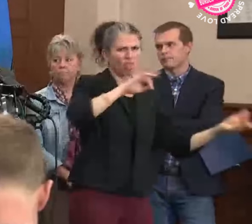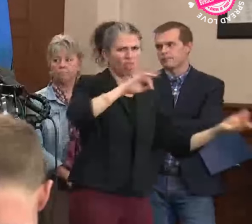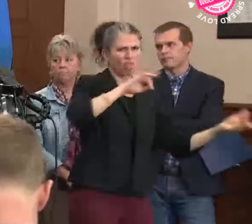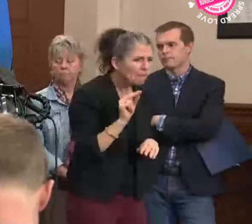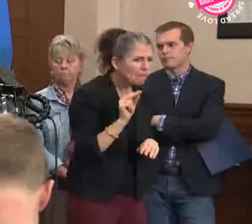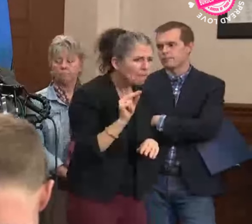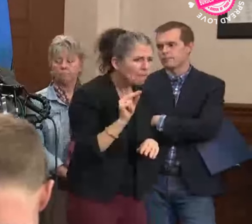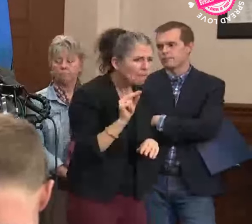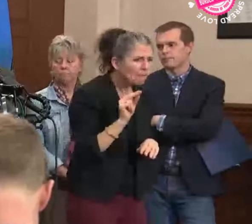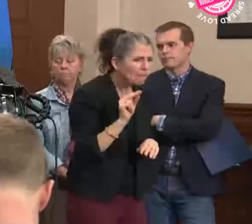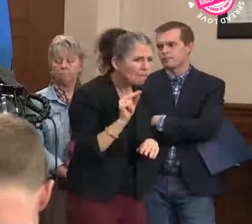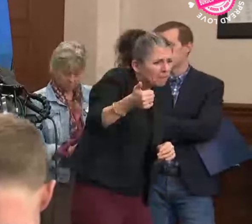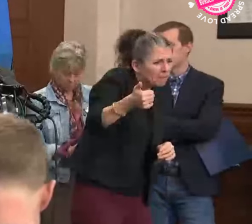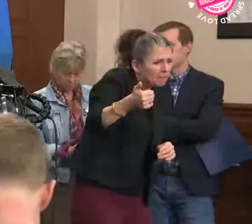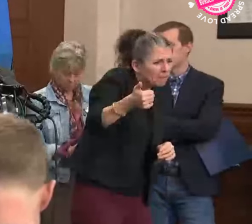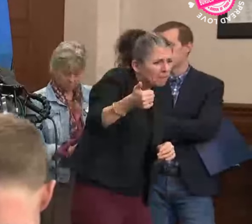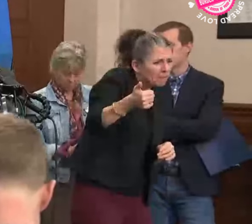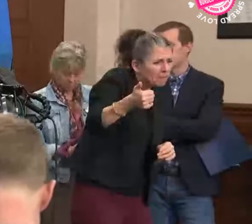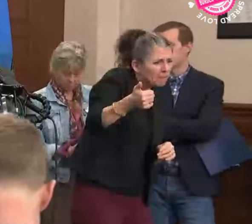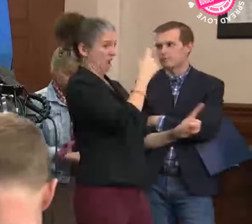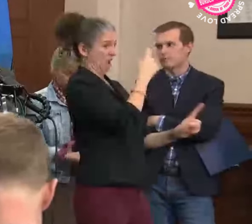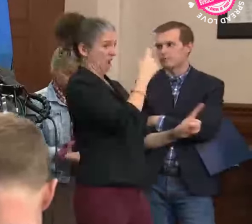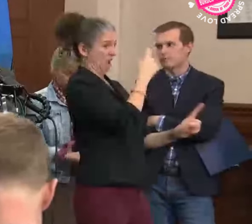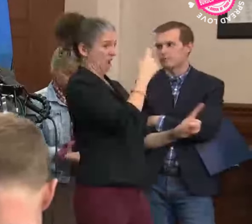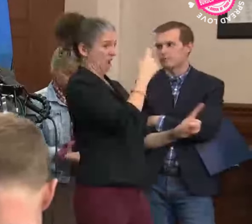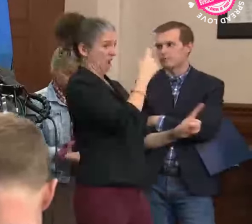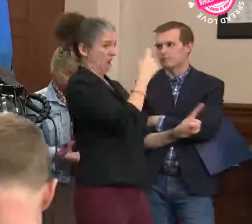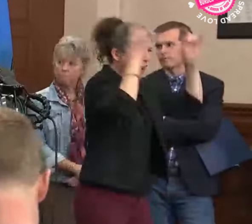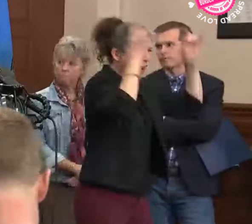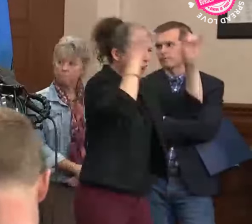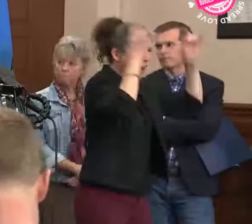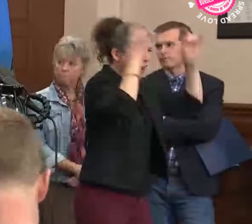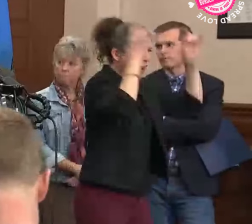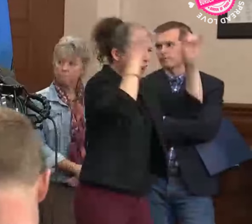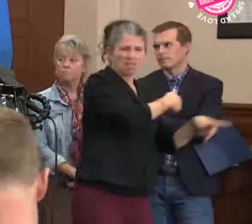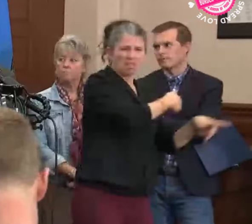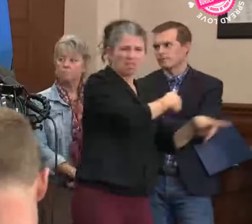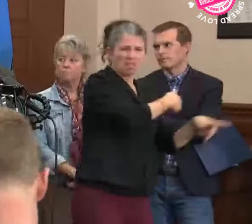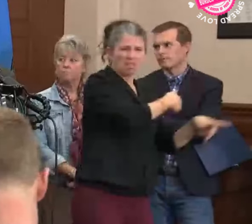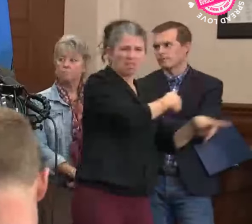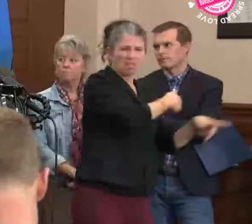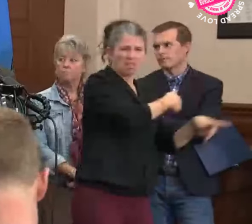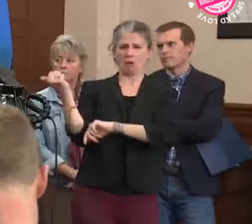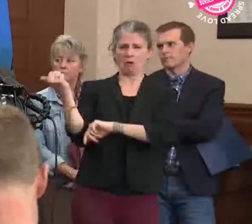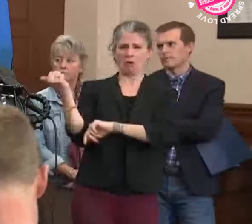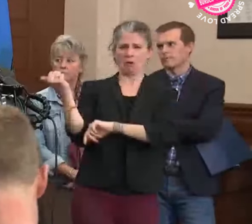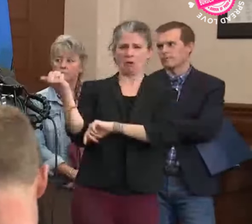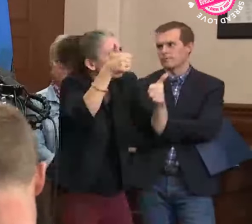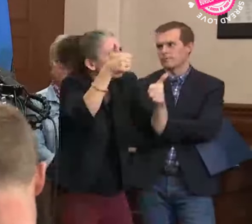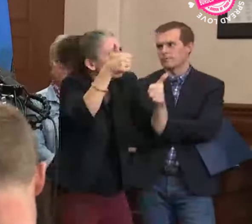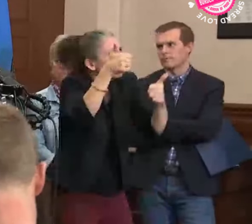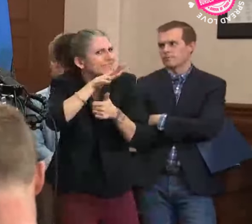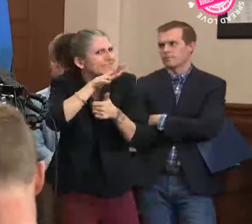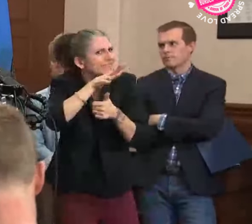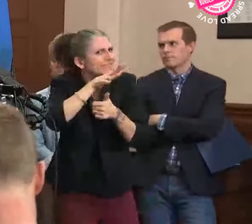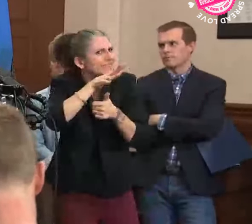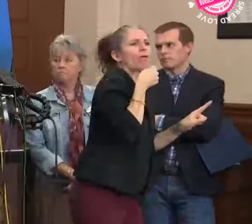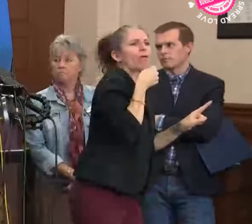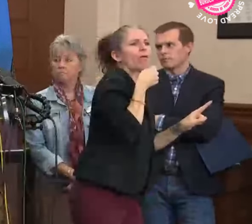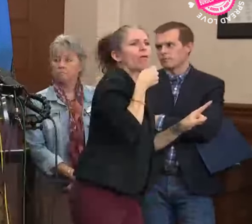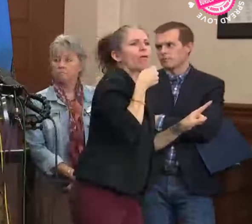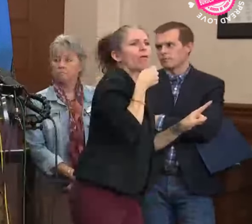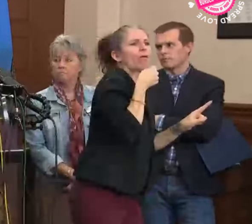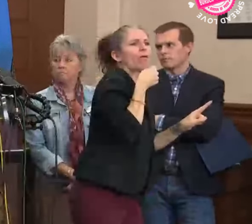year, Maine might have 22 murders. And last night,